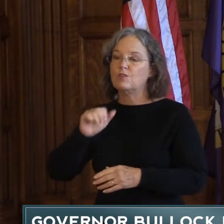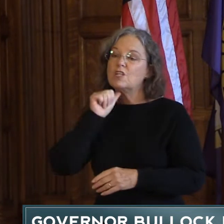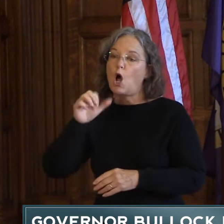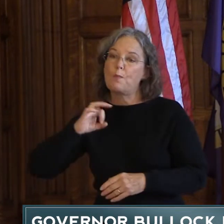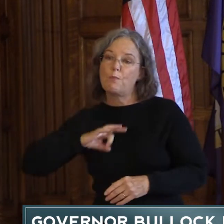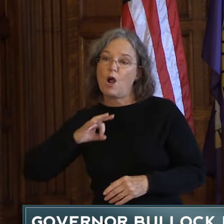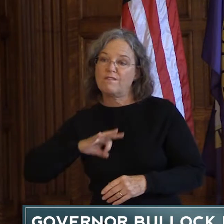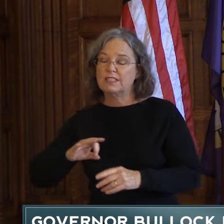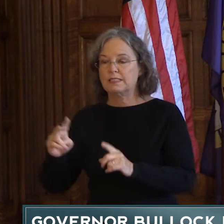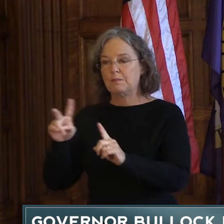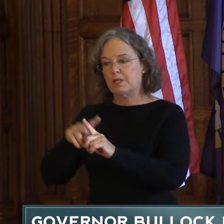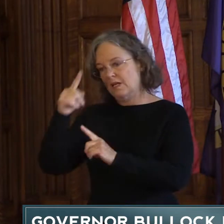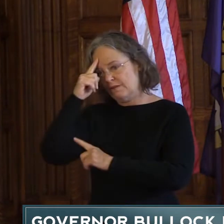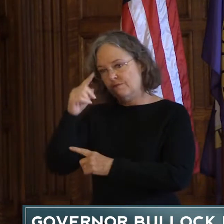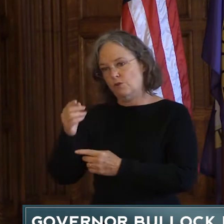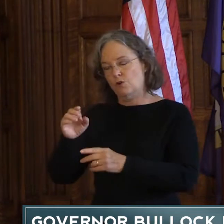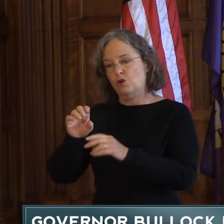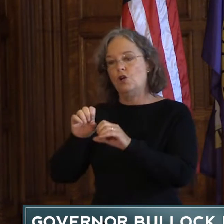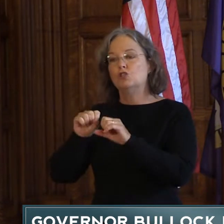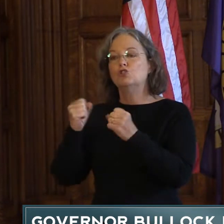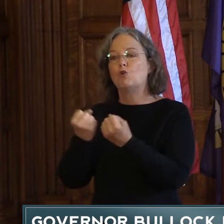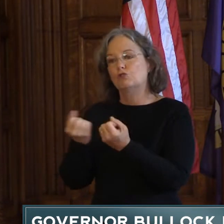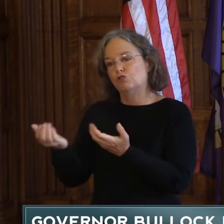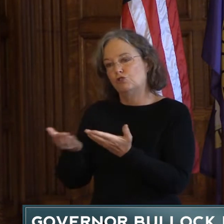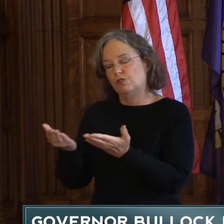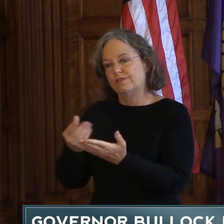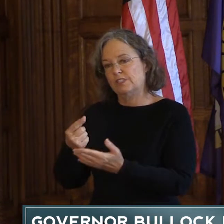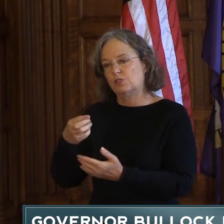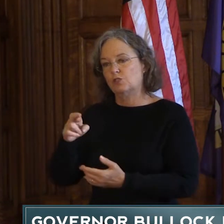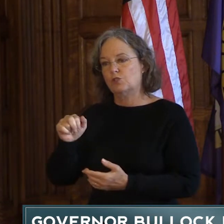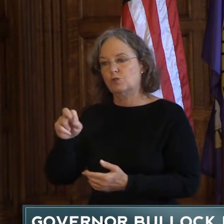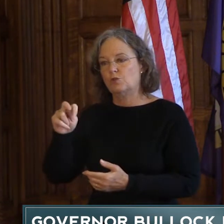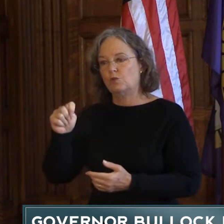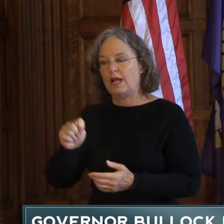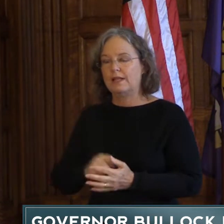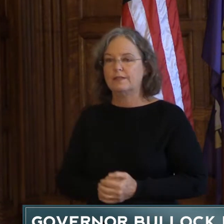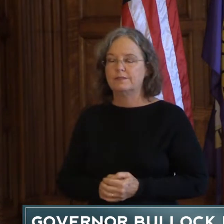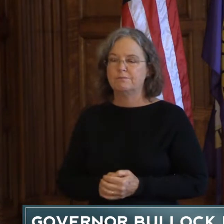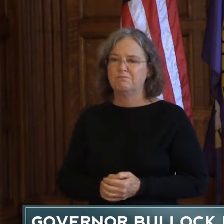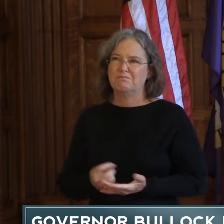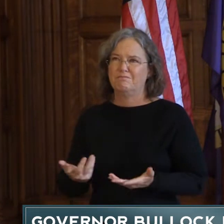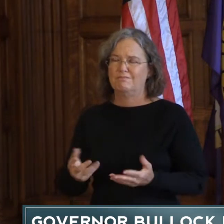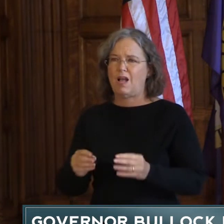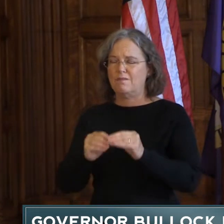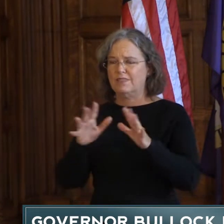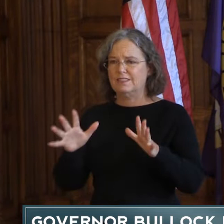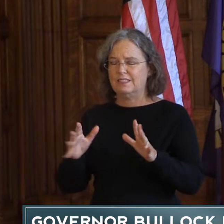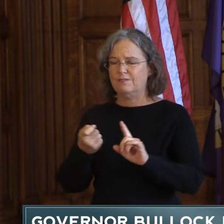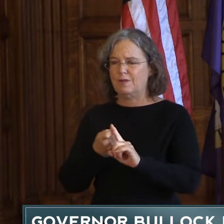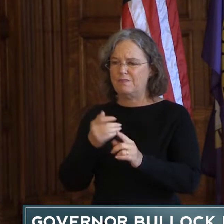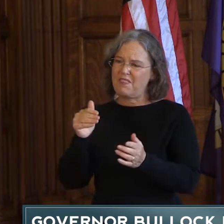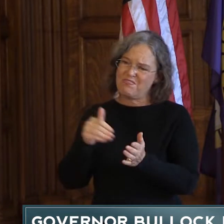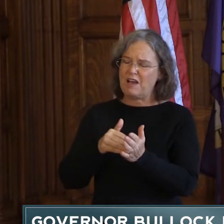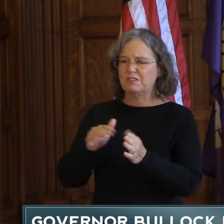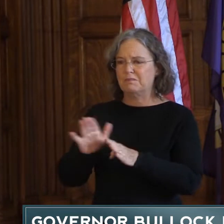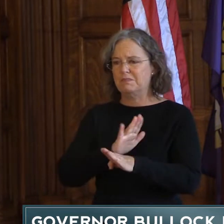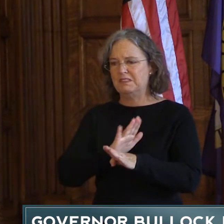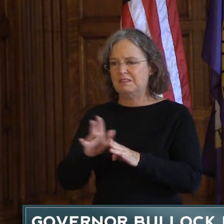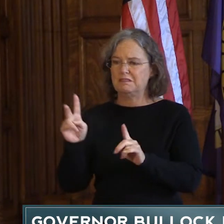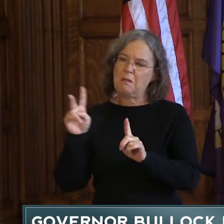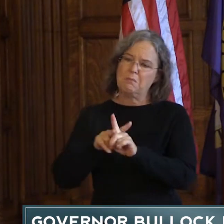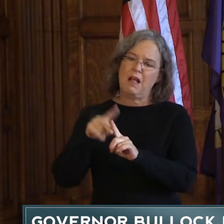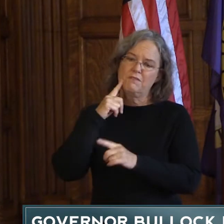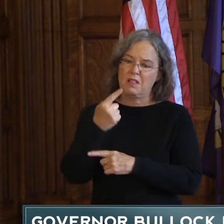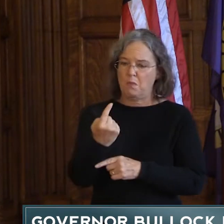social services grants. It's clear from the thousands of businesses applying for one program alone